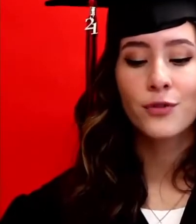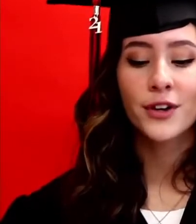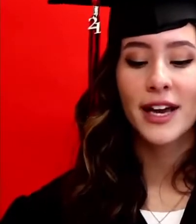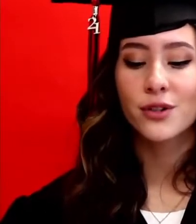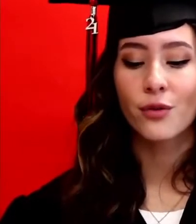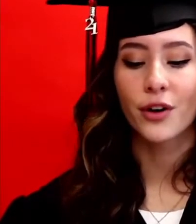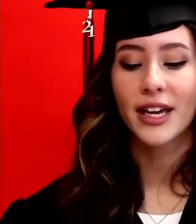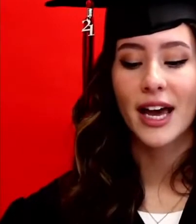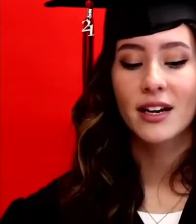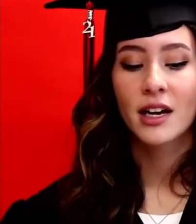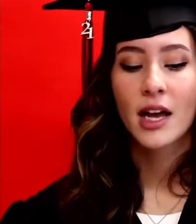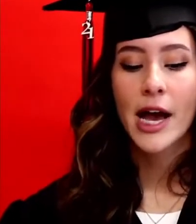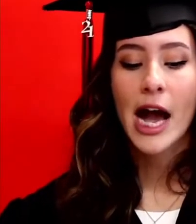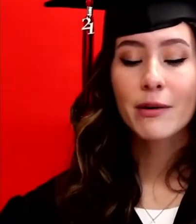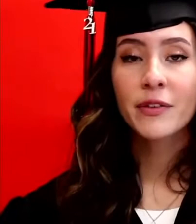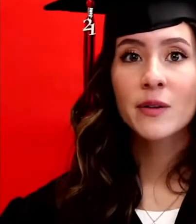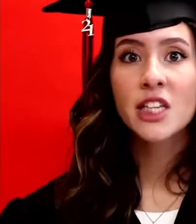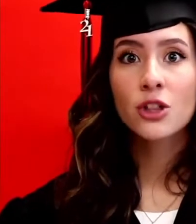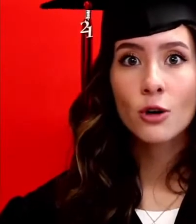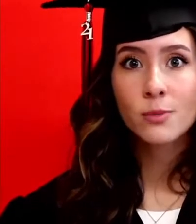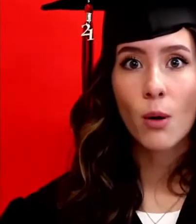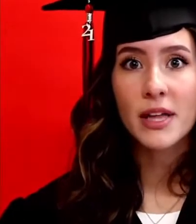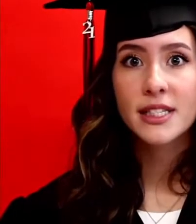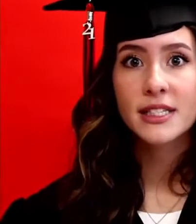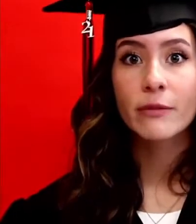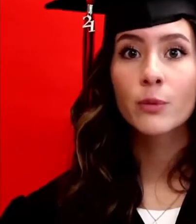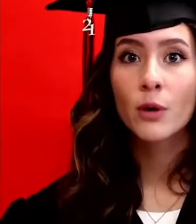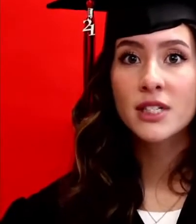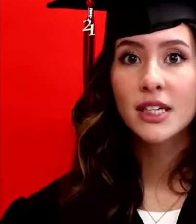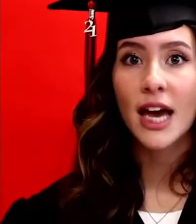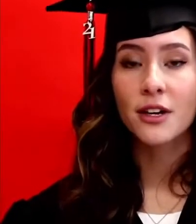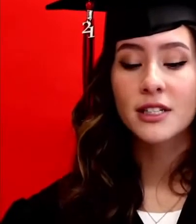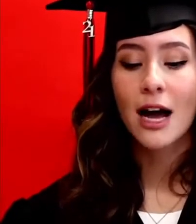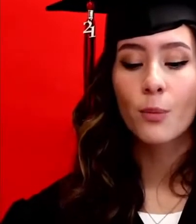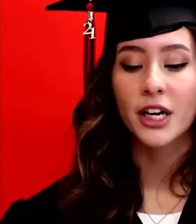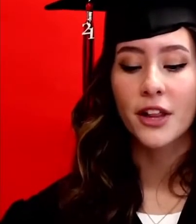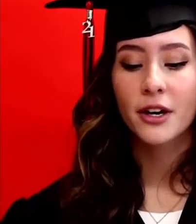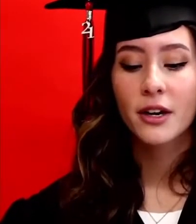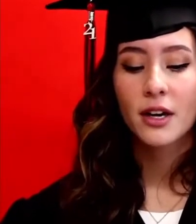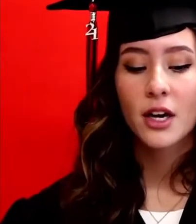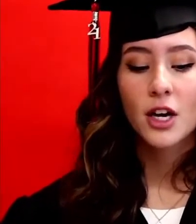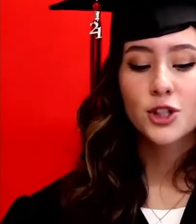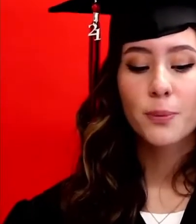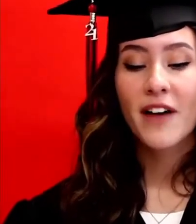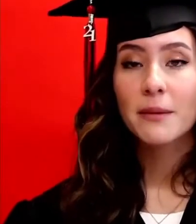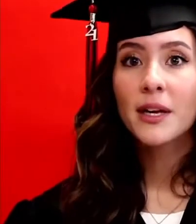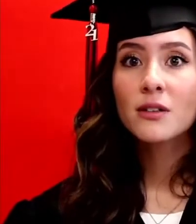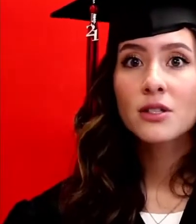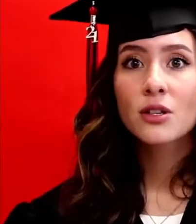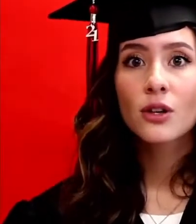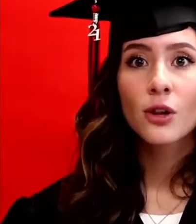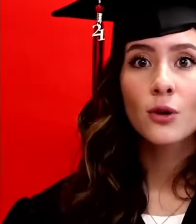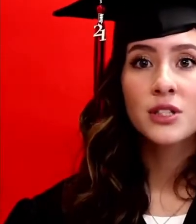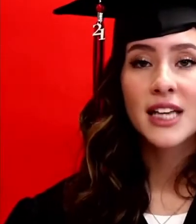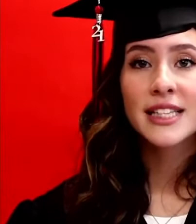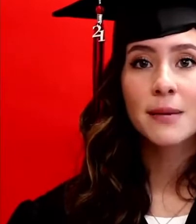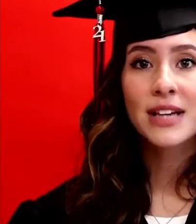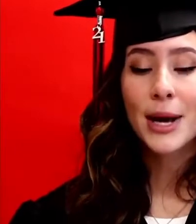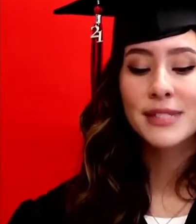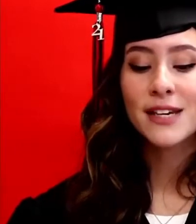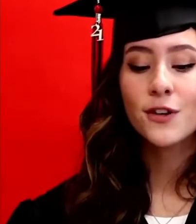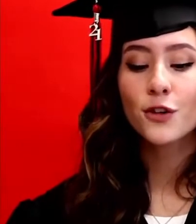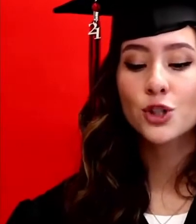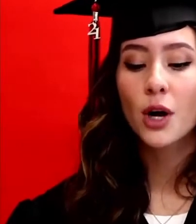defeat over and over again. However, it was in those moments that we rose together to help one another, to provide meals, clothes,